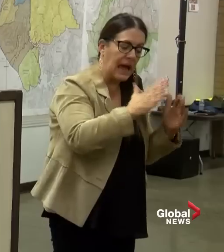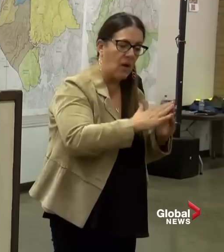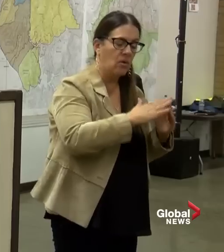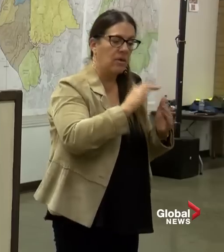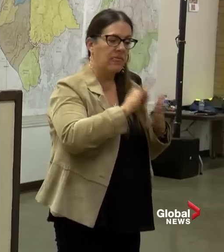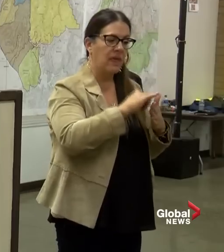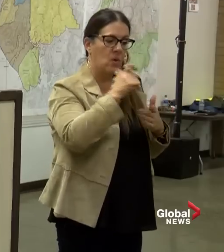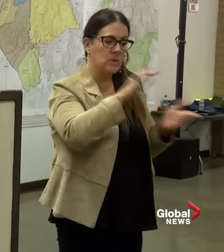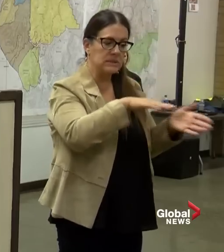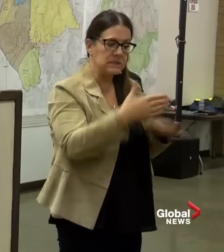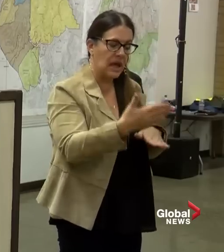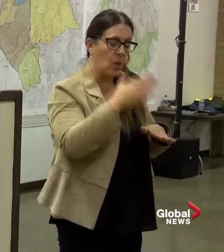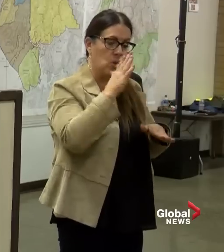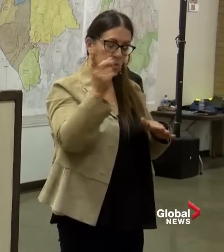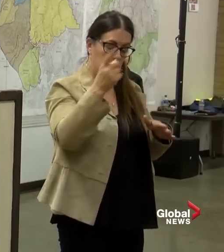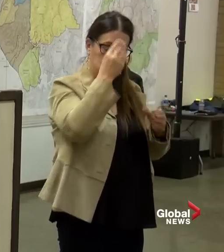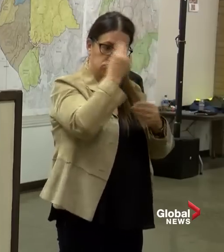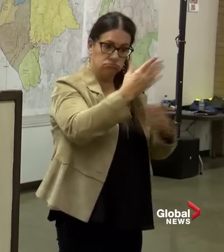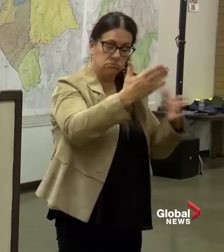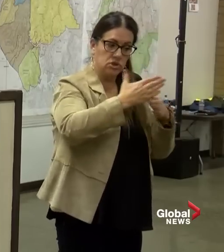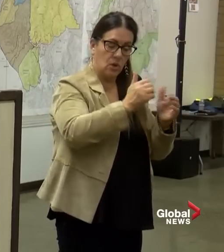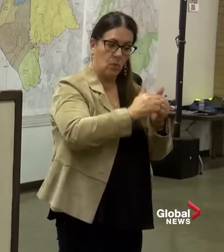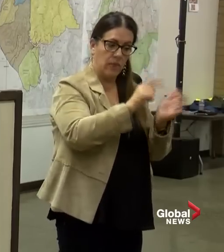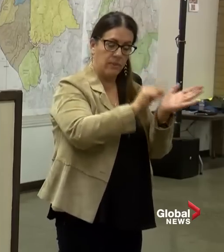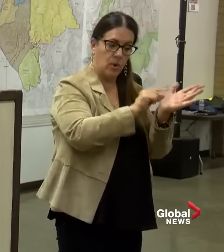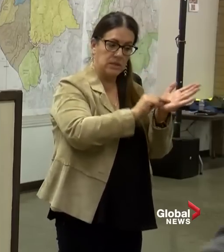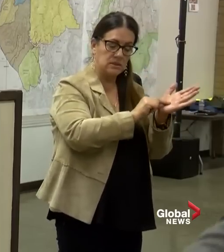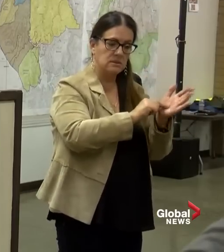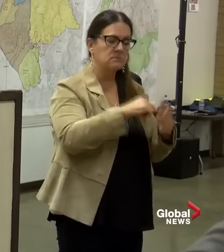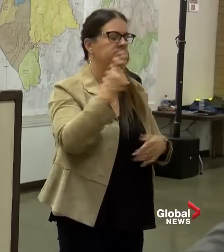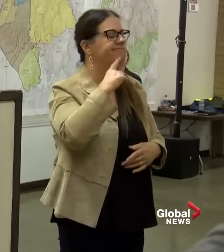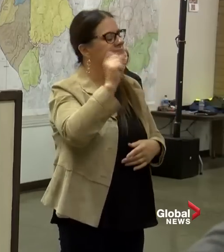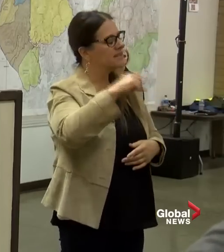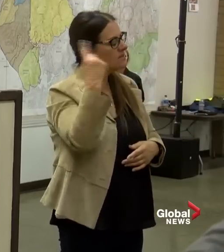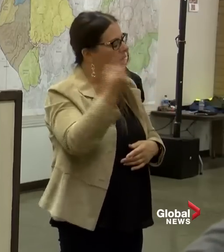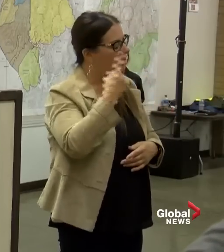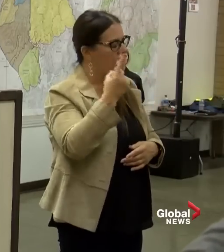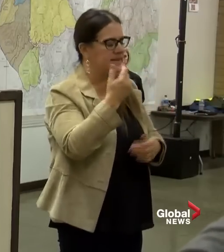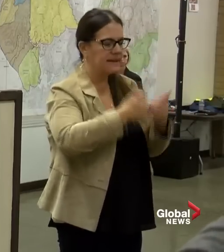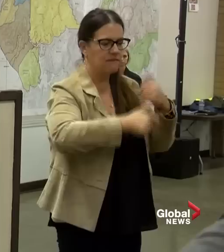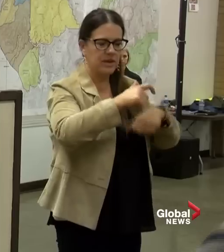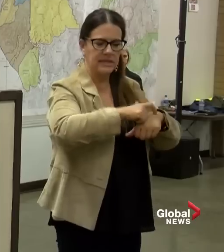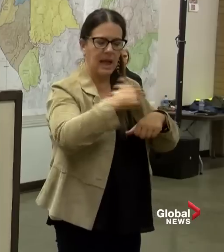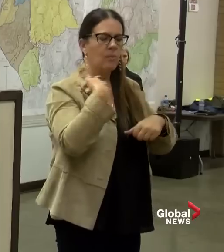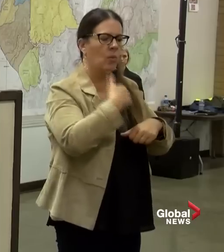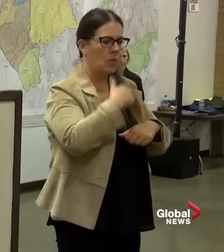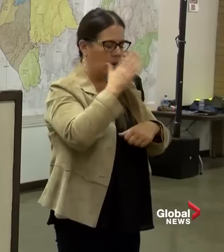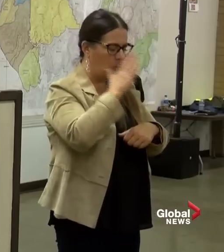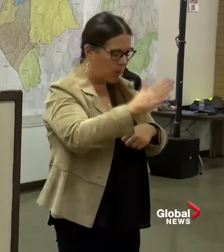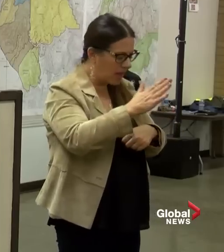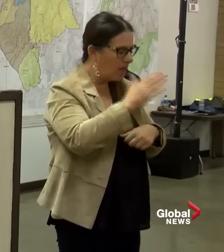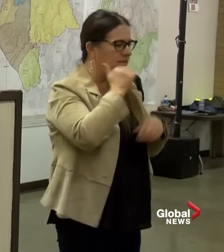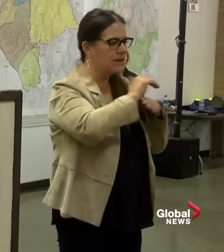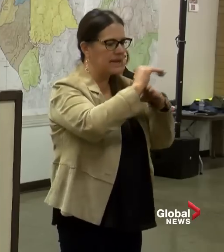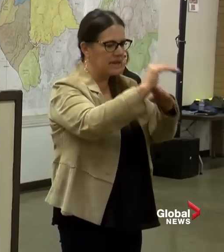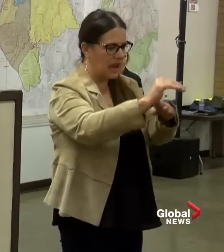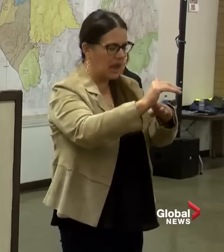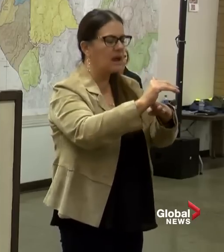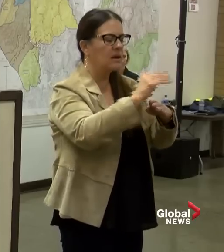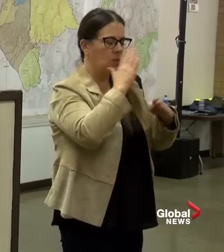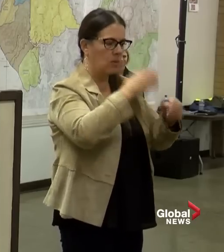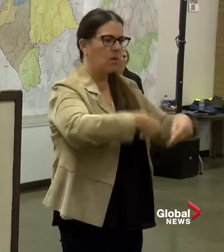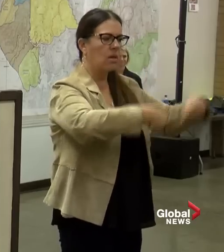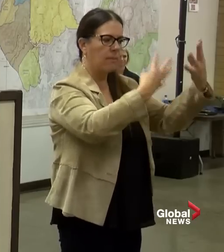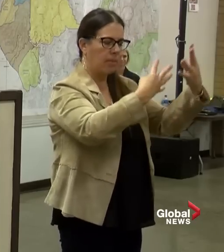dead, be released to the press at any time? As always, every time I do this, we update our press release every night, and that information will be